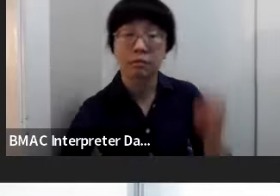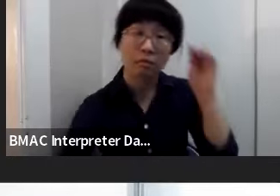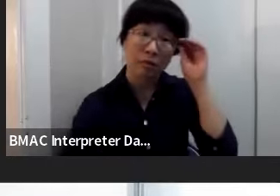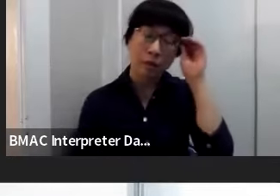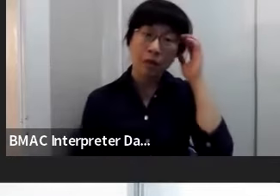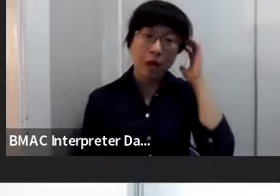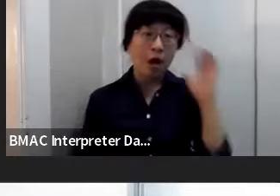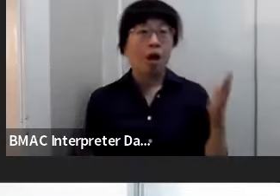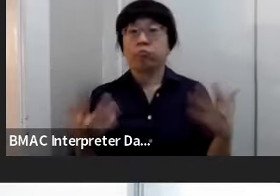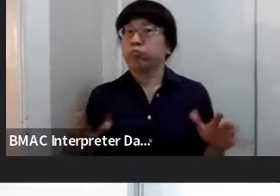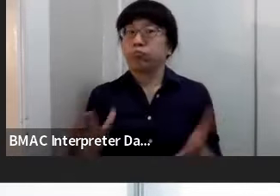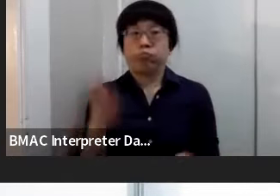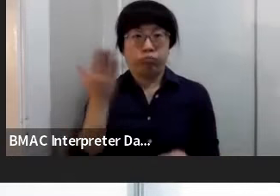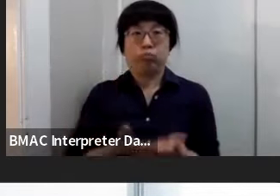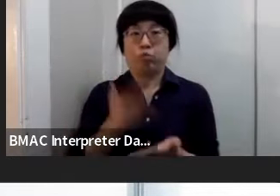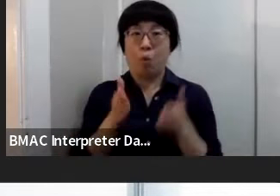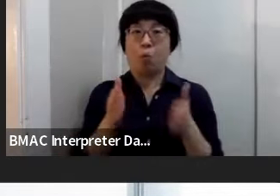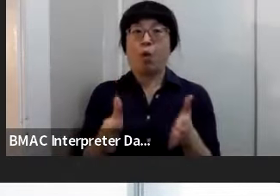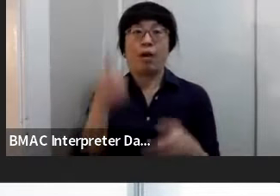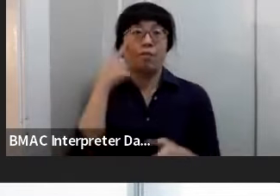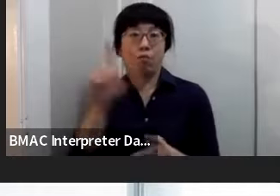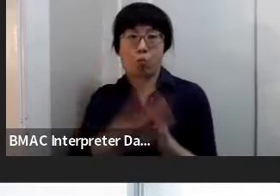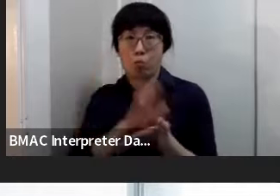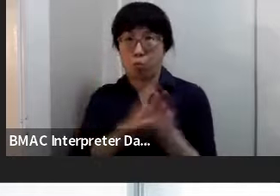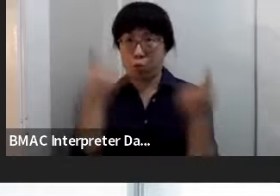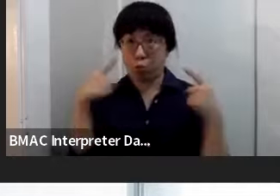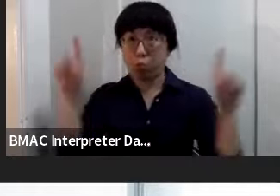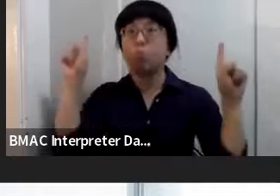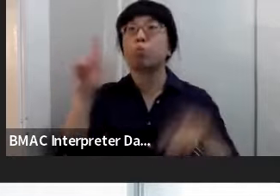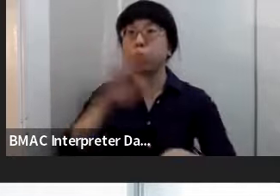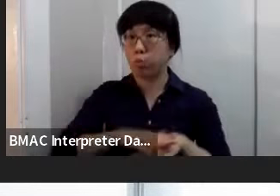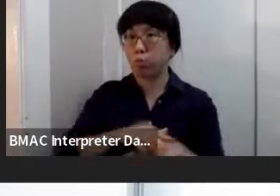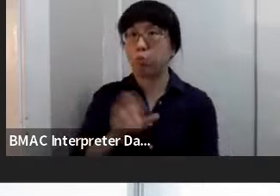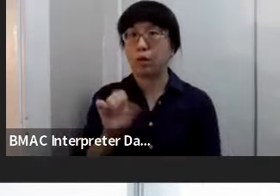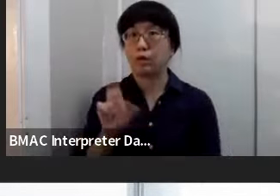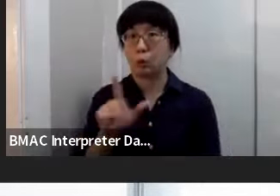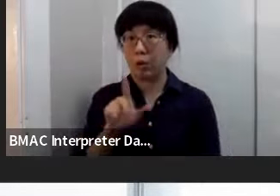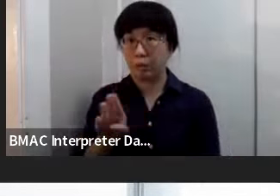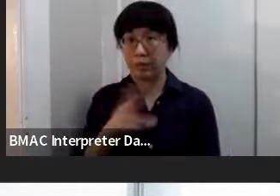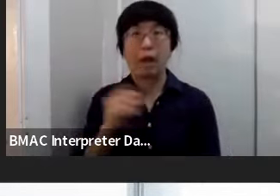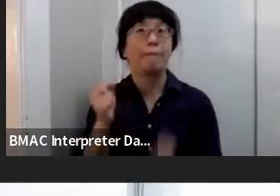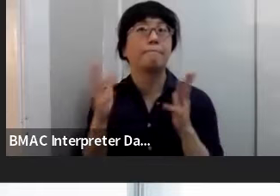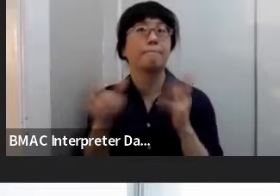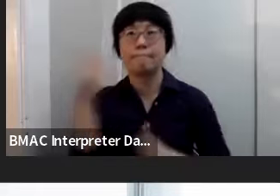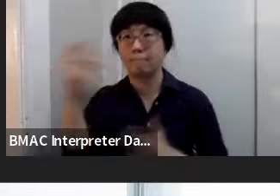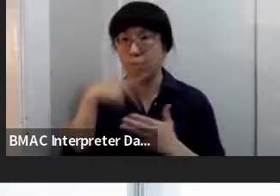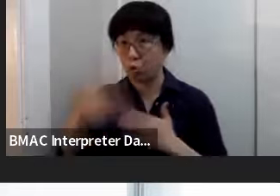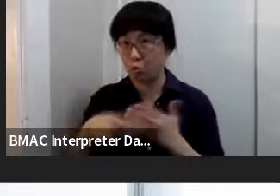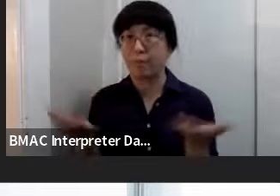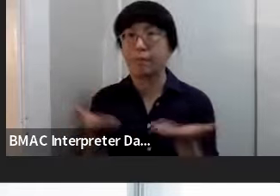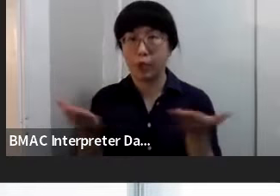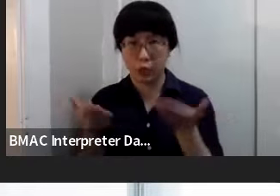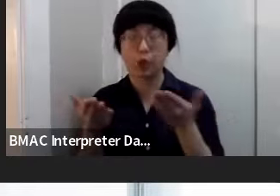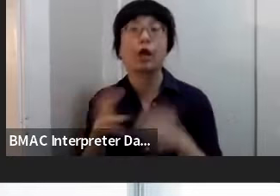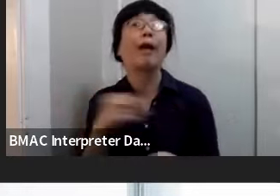model for academic success. That's at Cal State Long Beach and many other programs across the country and even outside the country